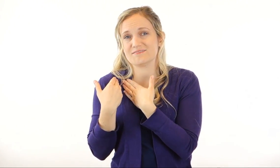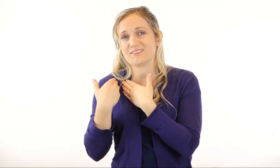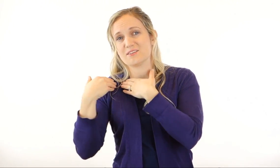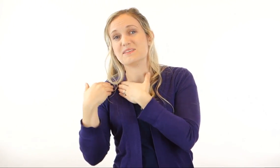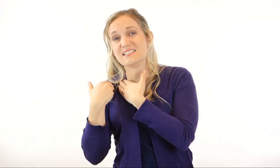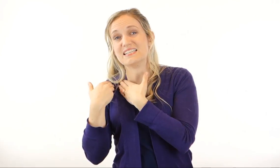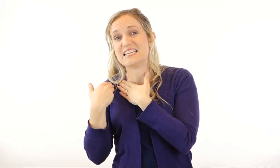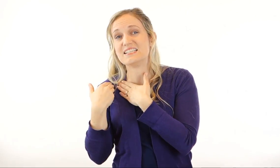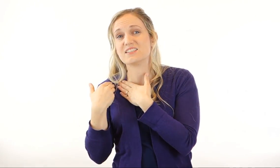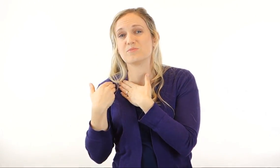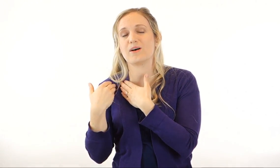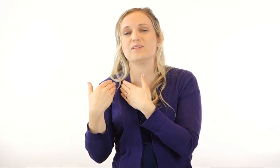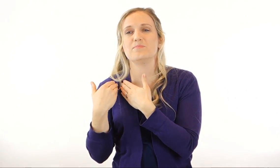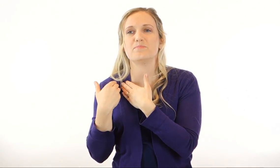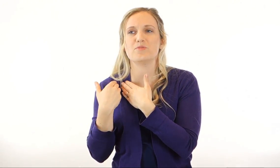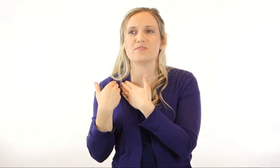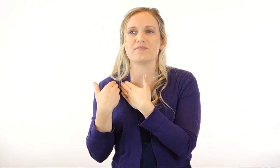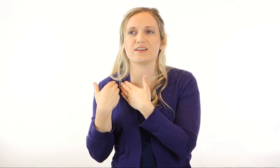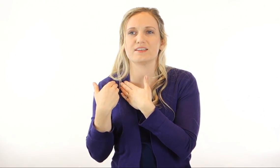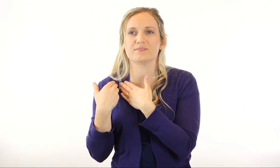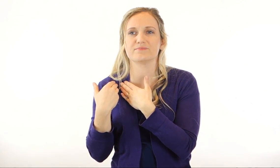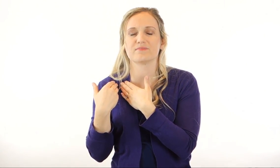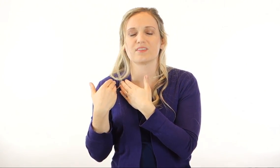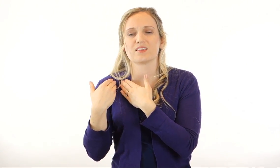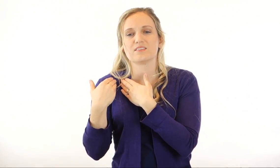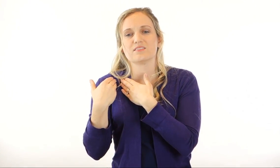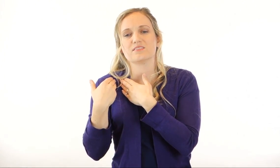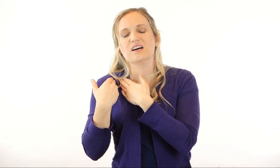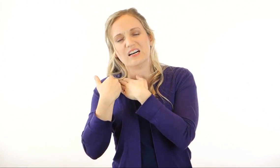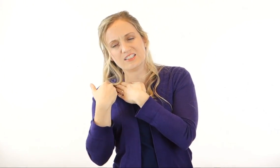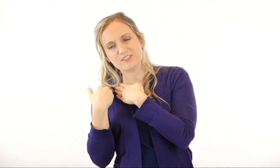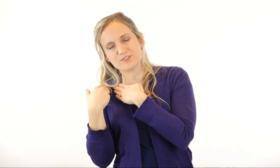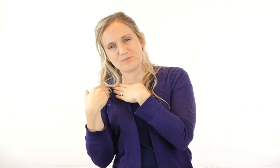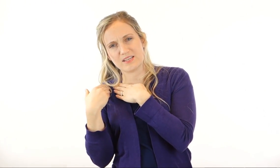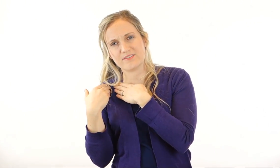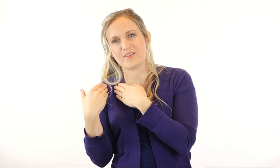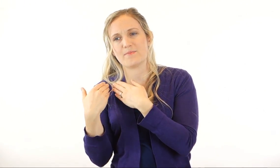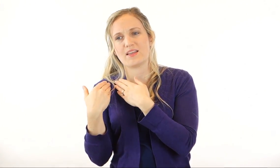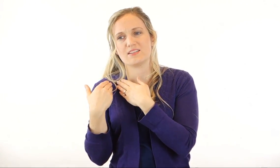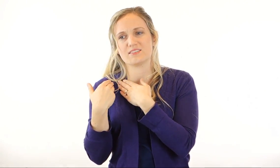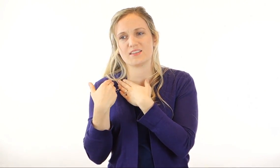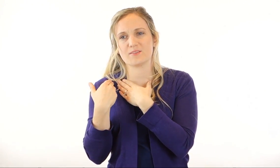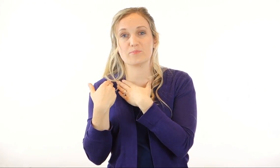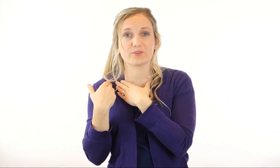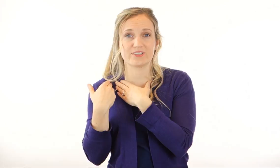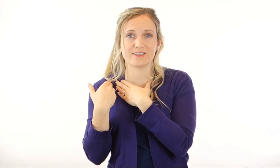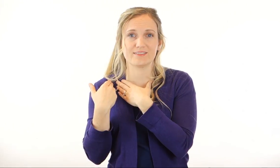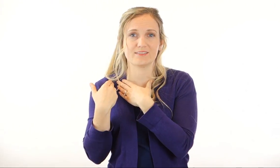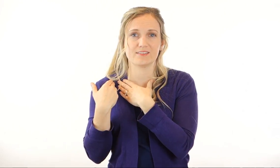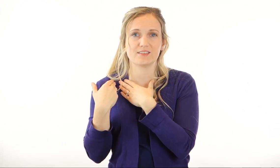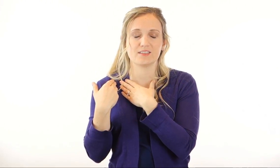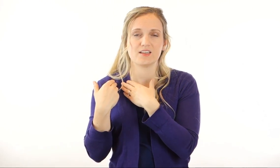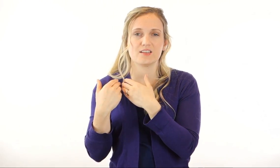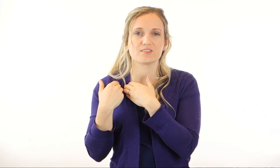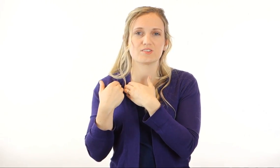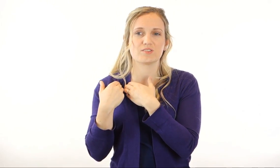kind of means needs as well. More of a, there's so many of them, and it's like a burden.